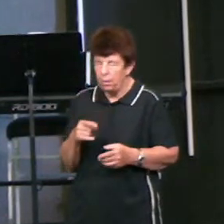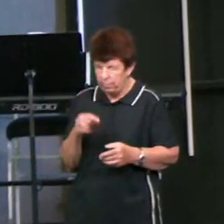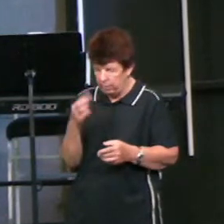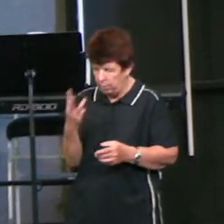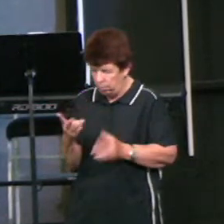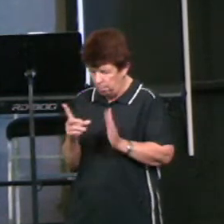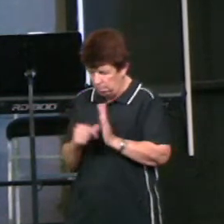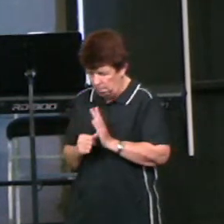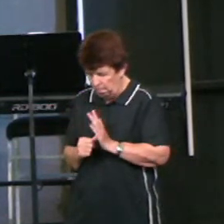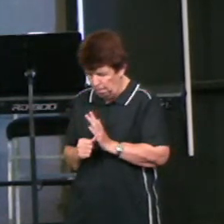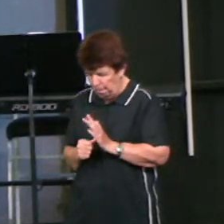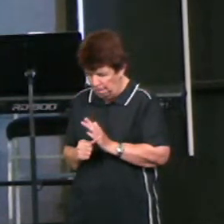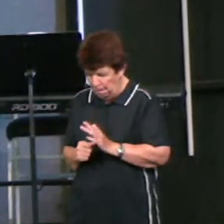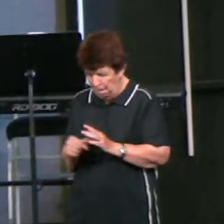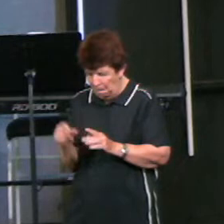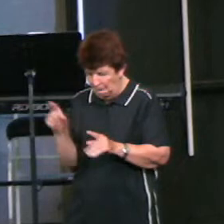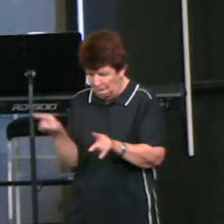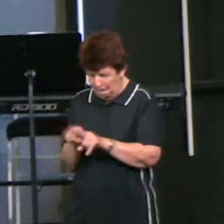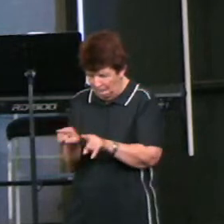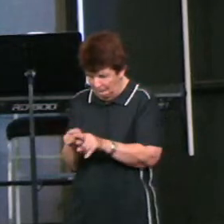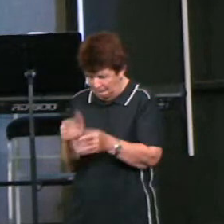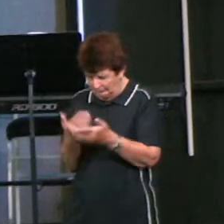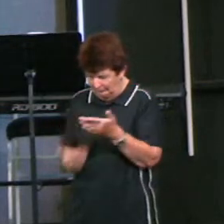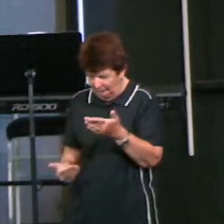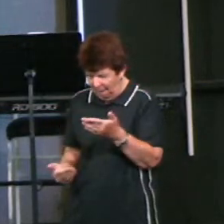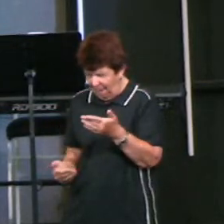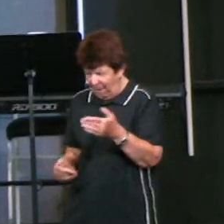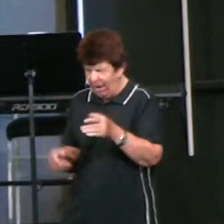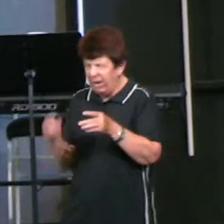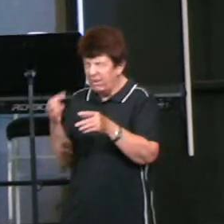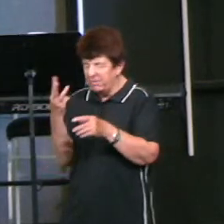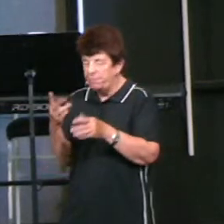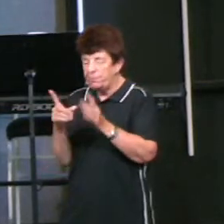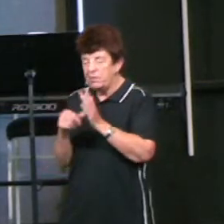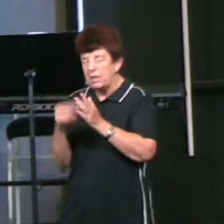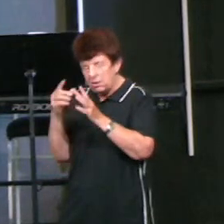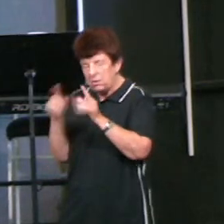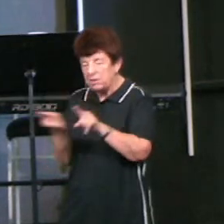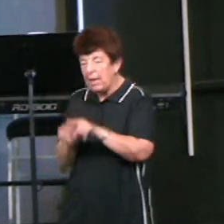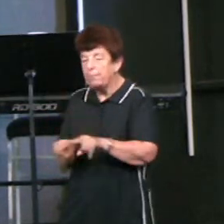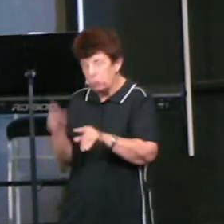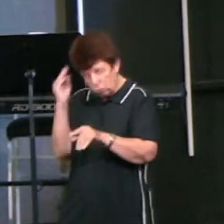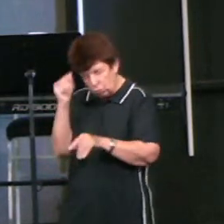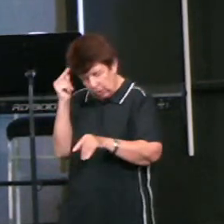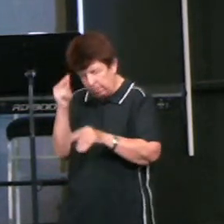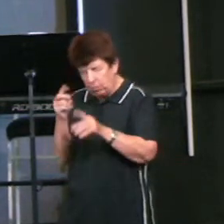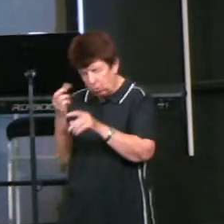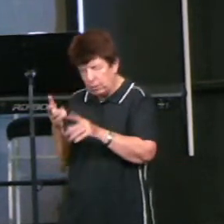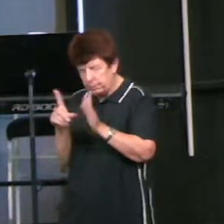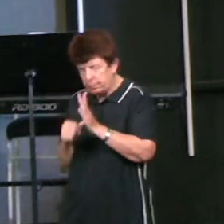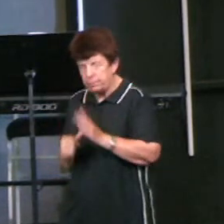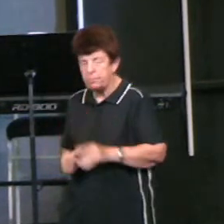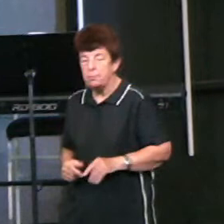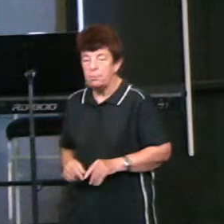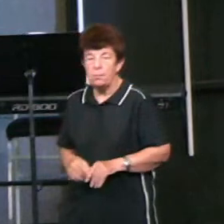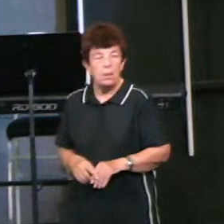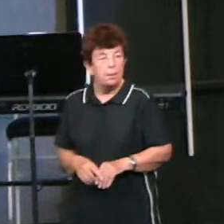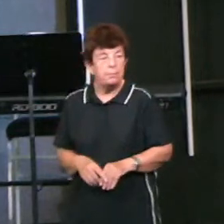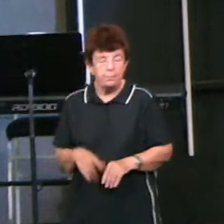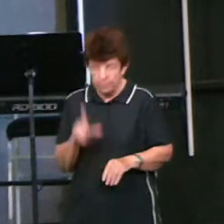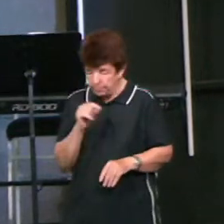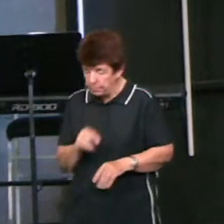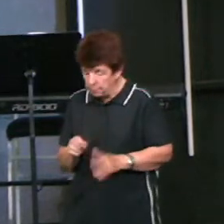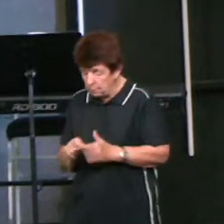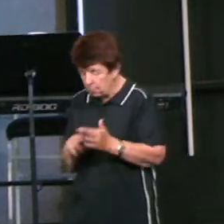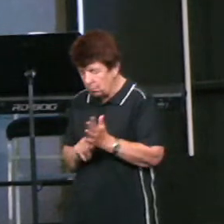three times. That kind of shows us that it was important for Peter to understand. And so he's there wrestling